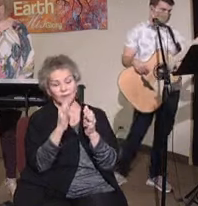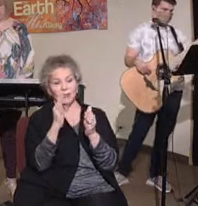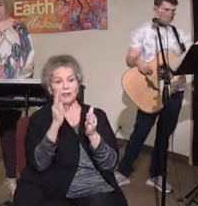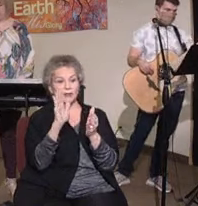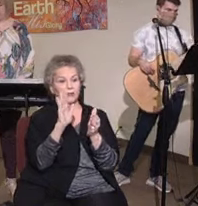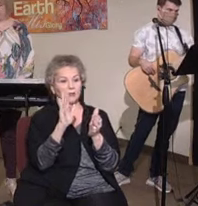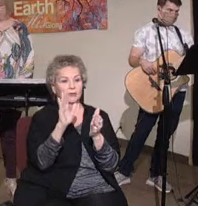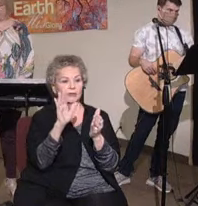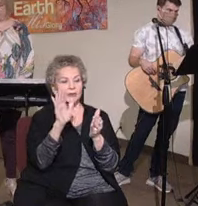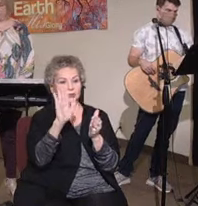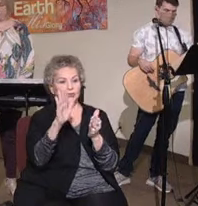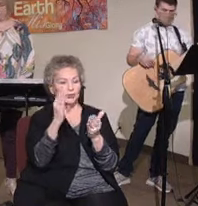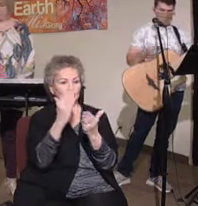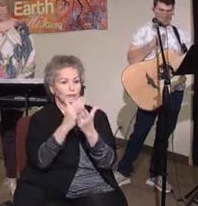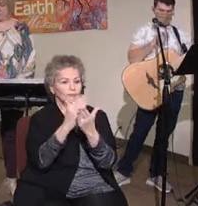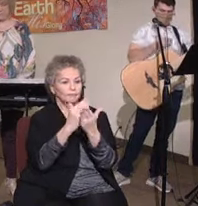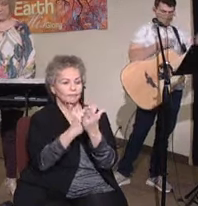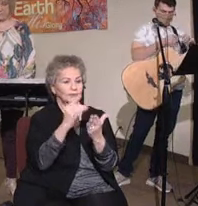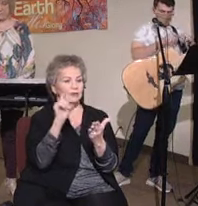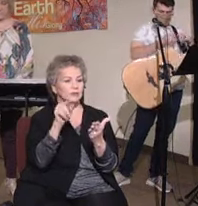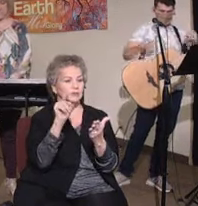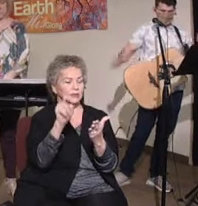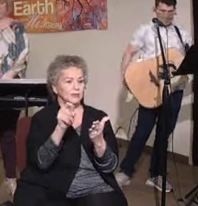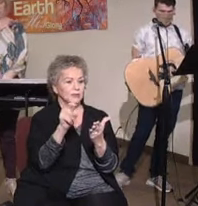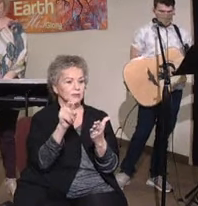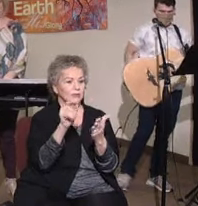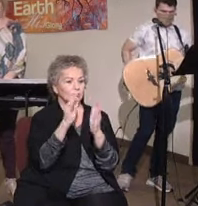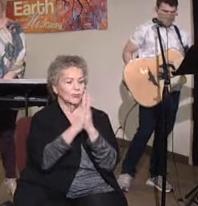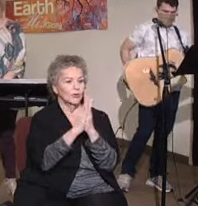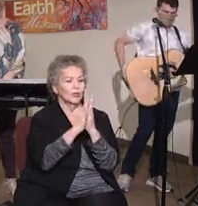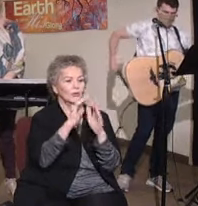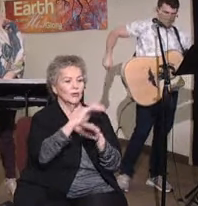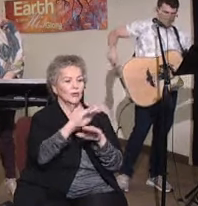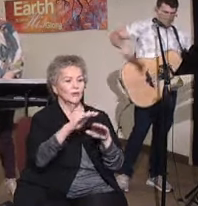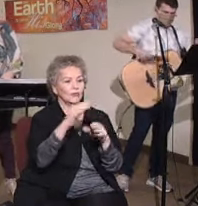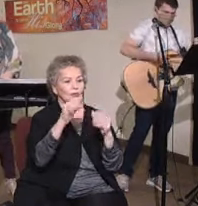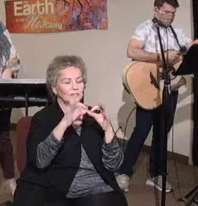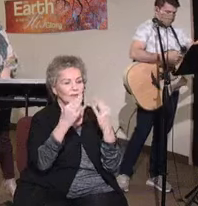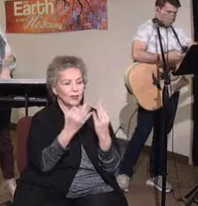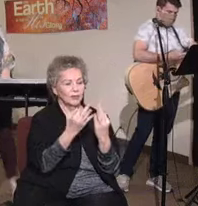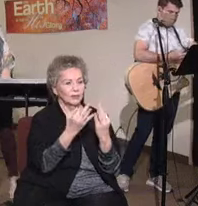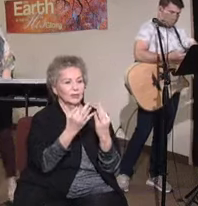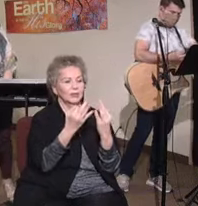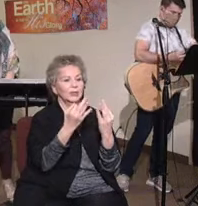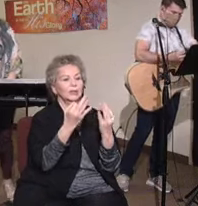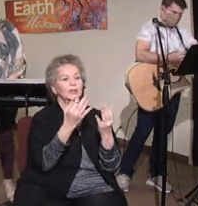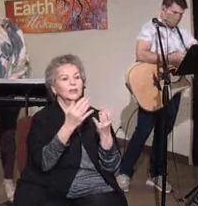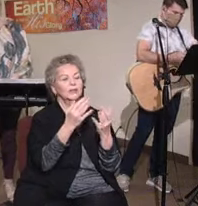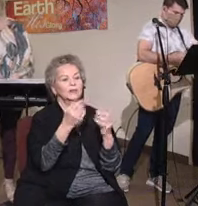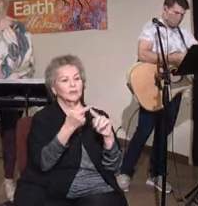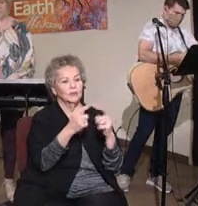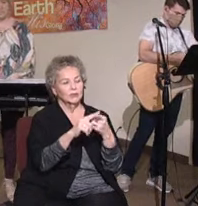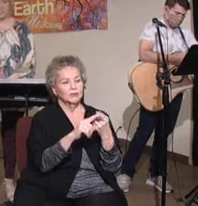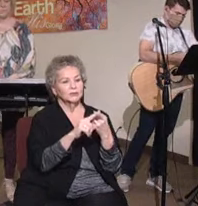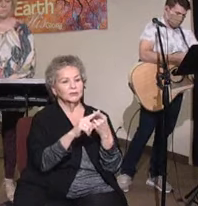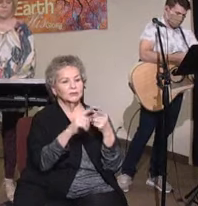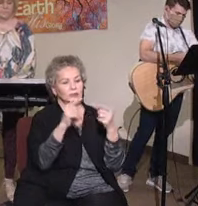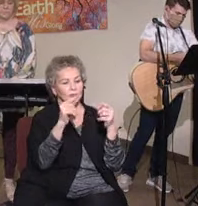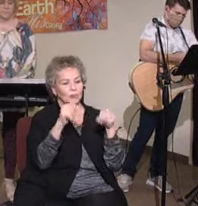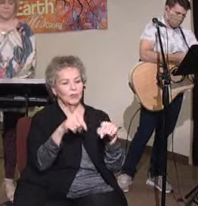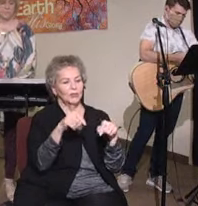your needs and over your families and ask God to do a special thing right here today in Jesus' name. God bless you.